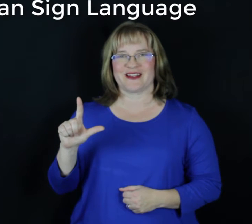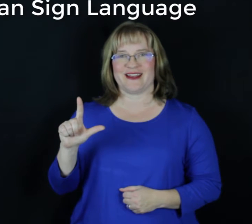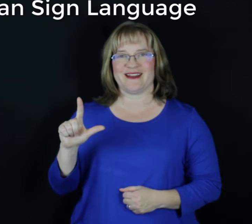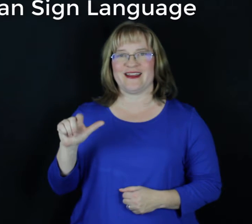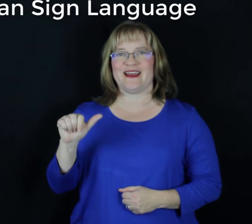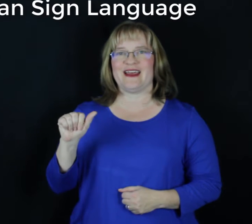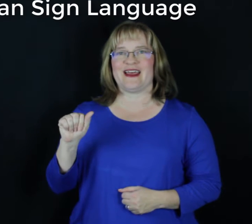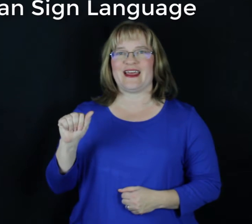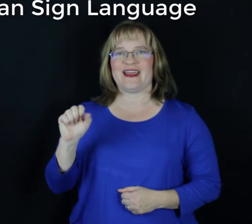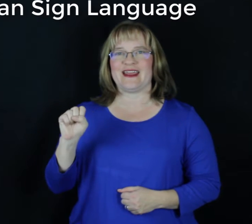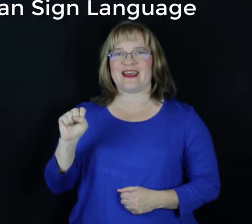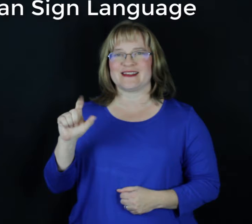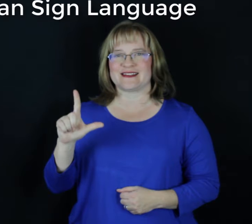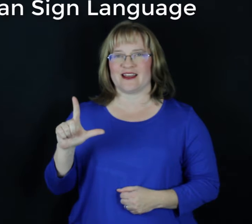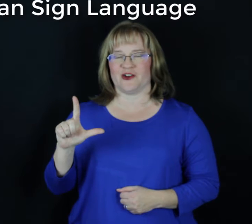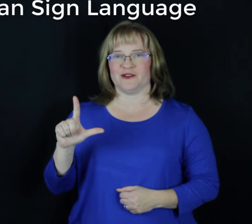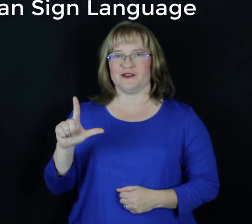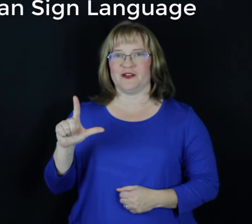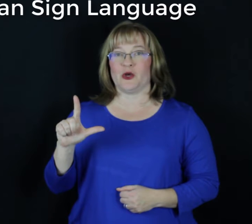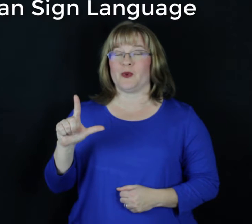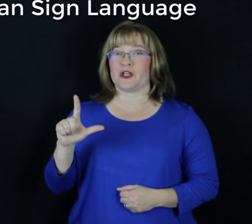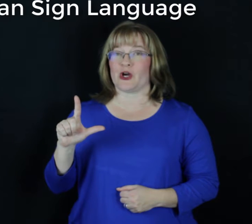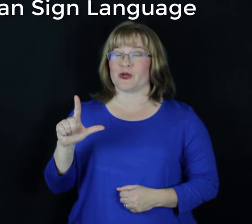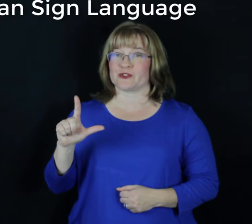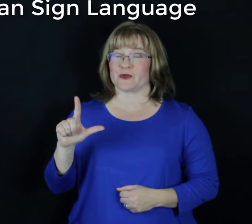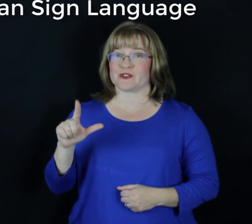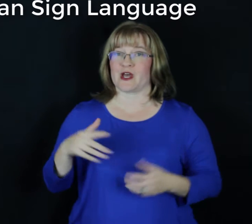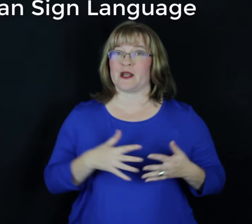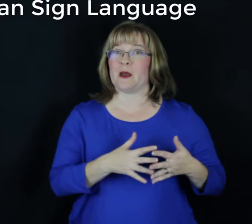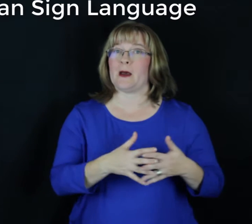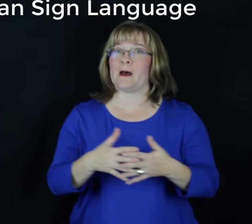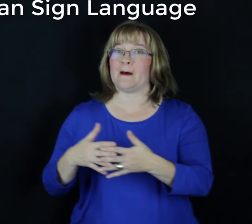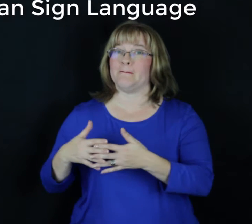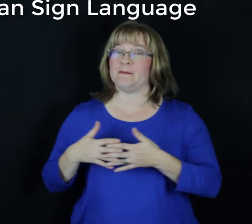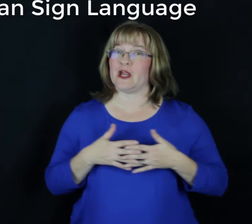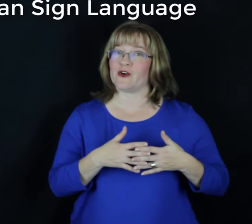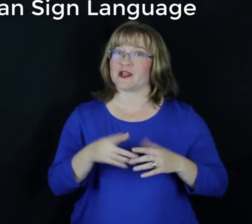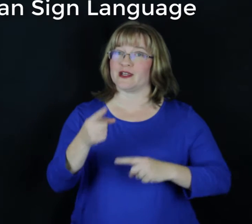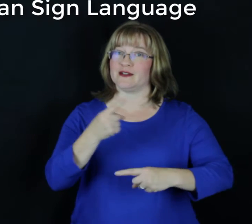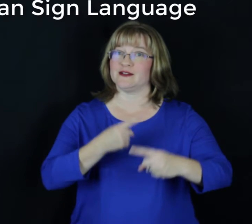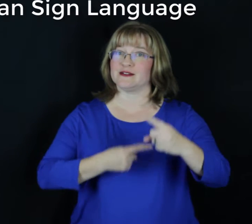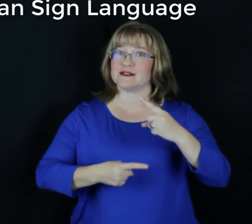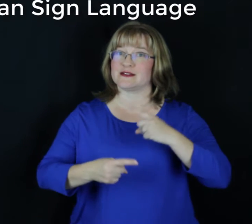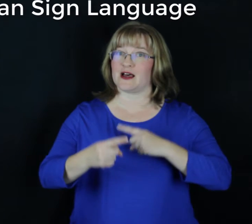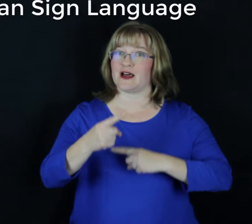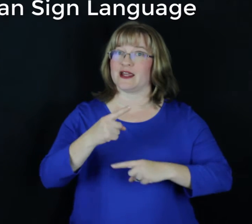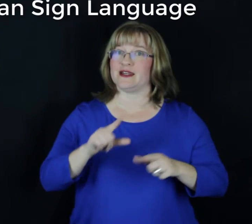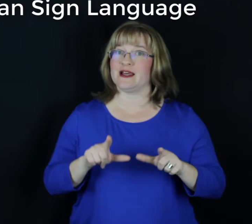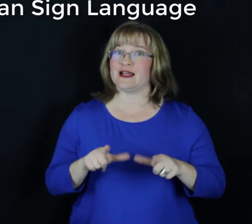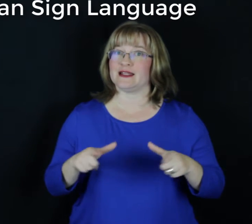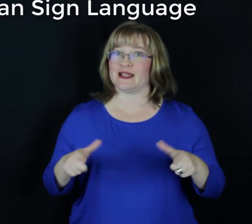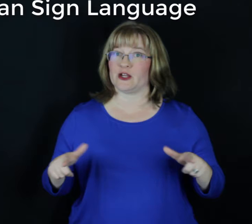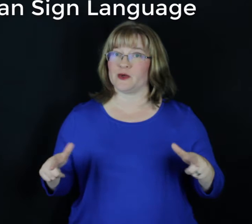Okay? ASL. We can also sign American Sign